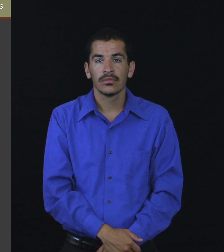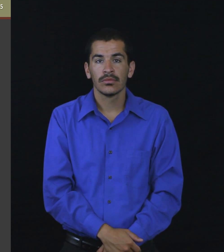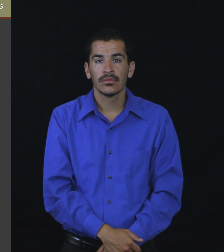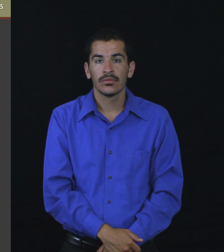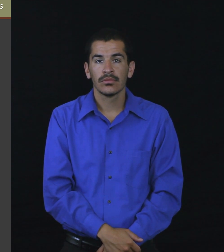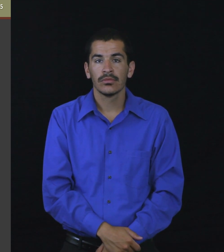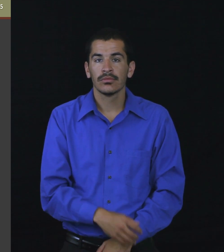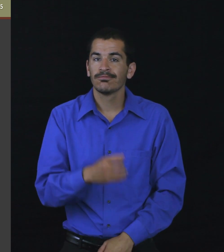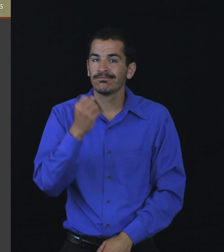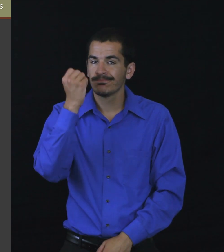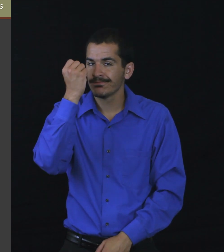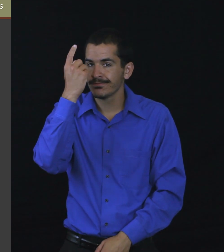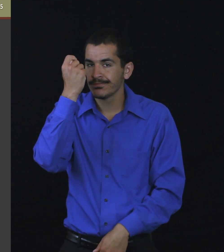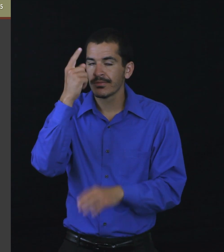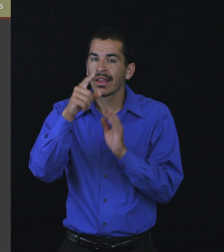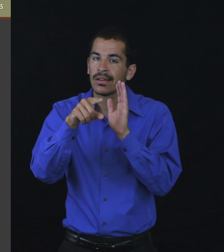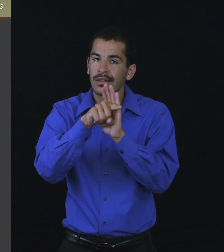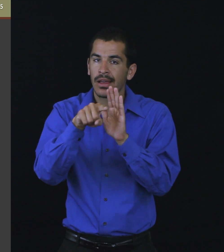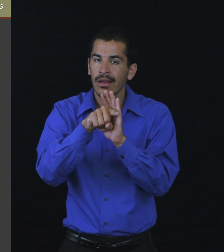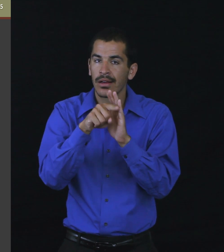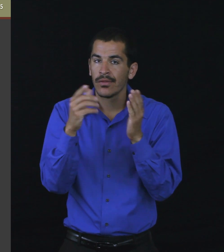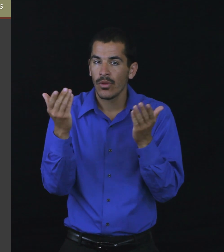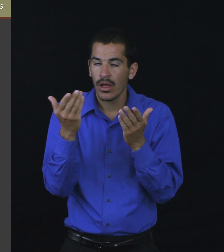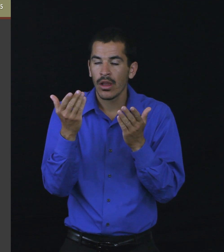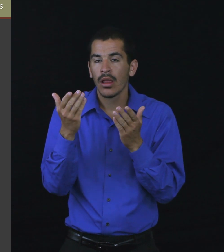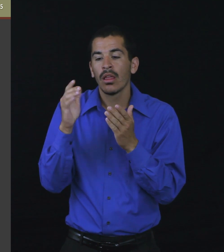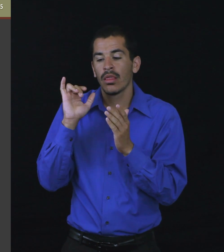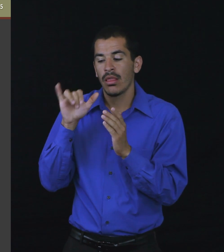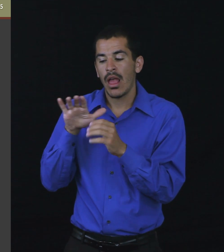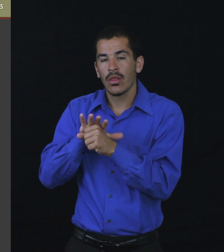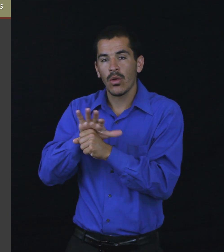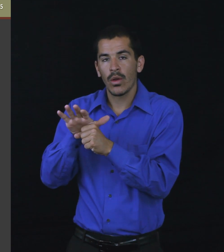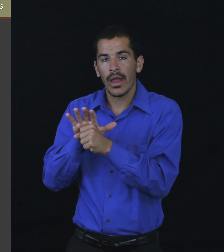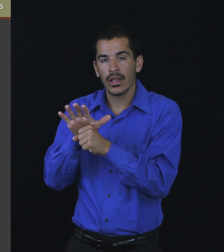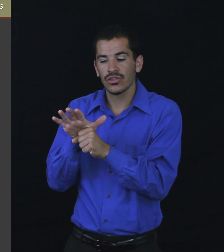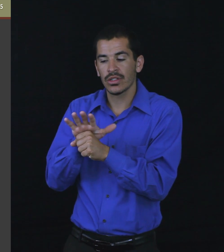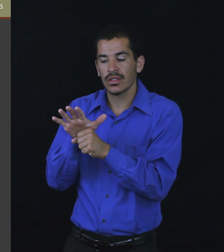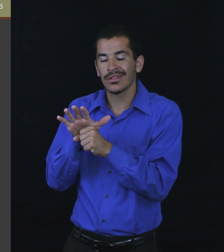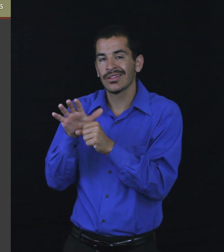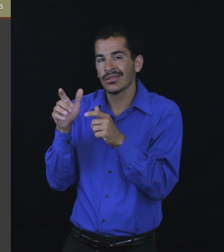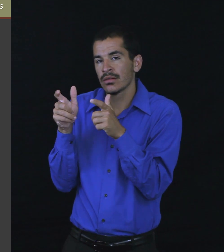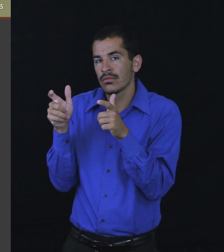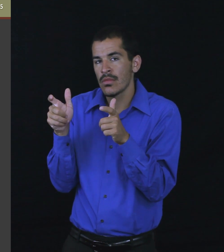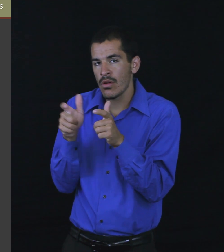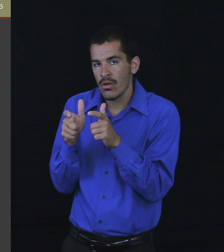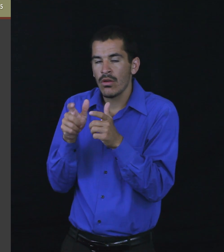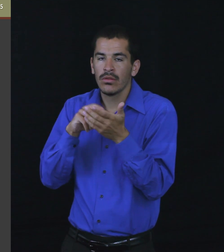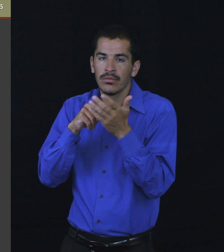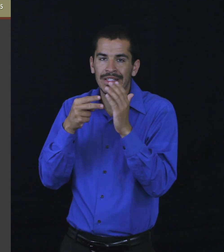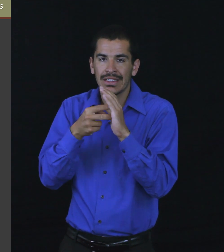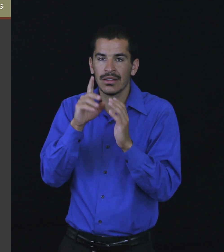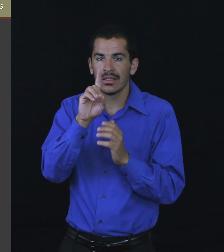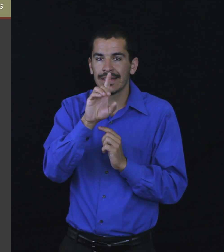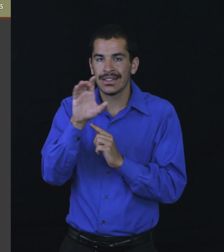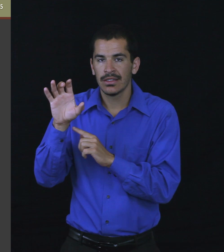One negative is that the location does not have enough space for all of DCC's